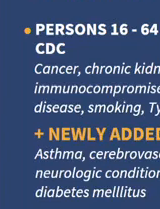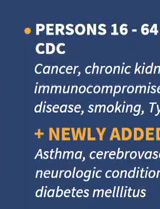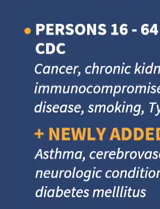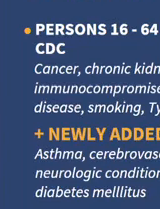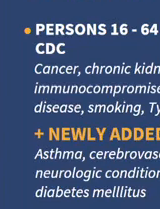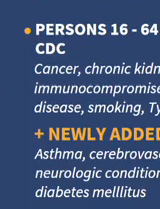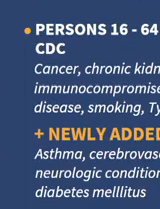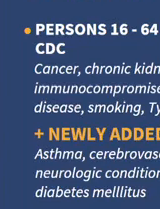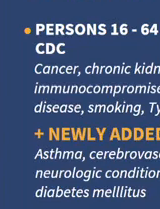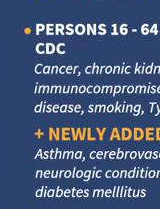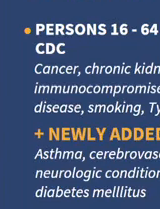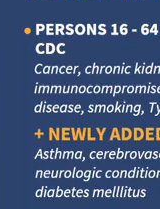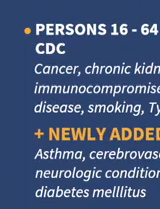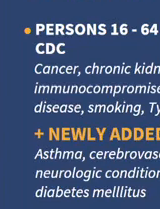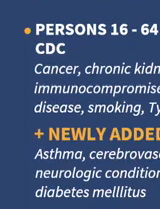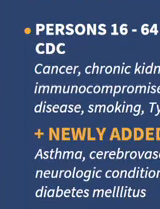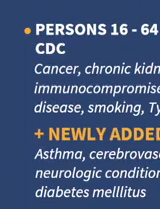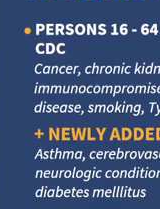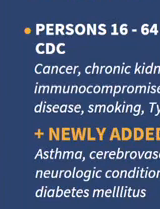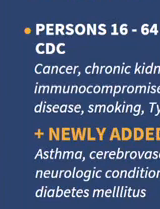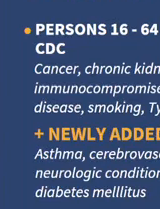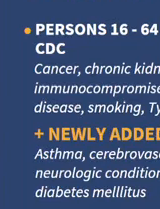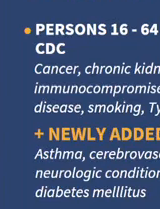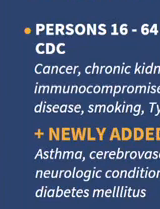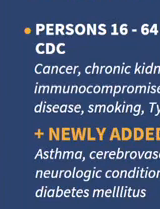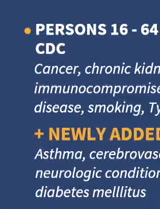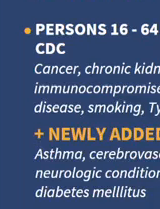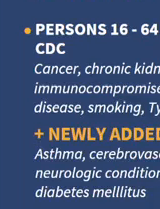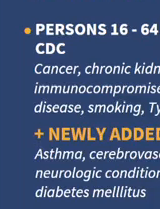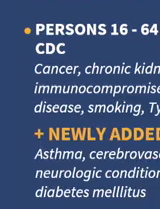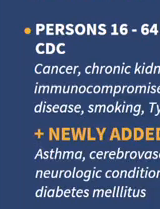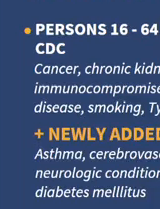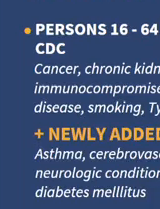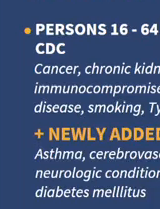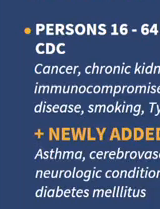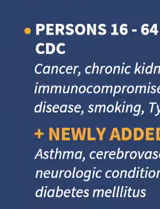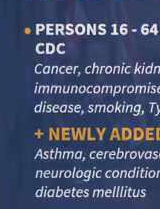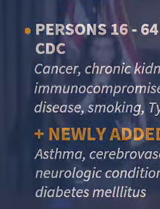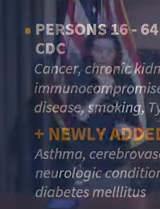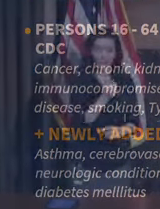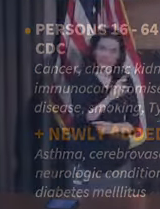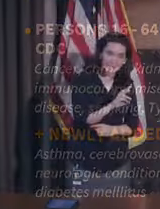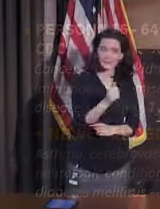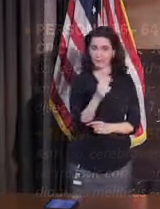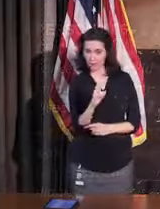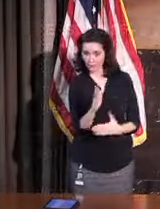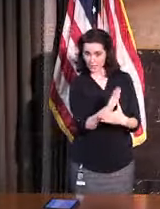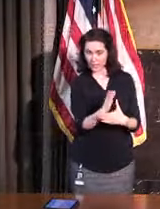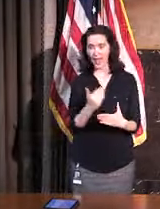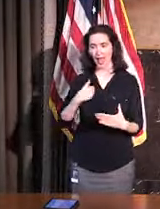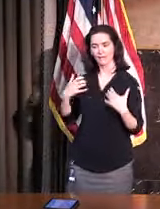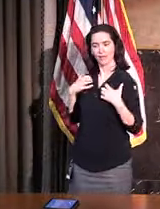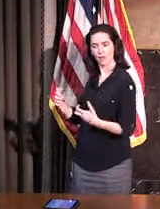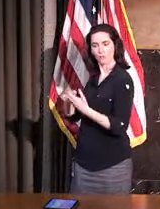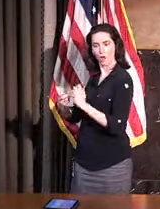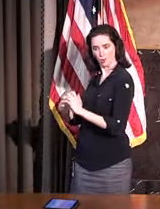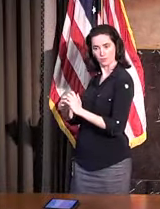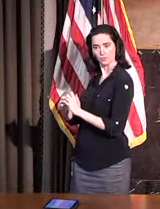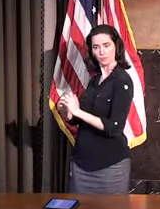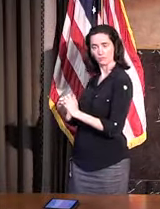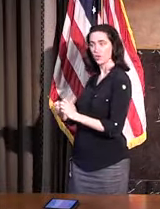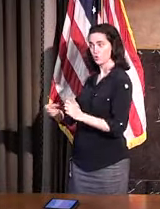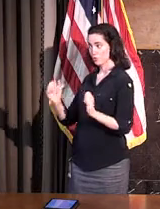old. And so if you're 16 or 17 and you qualify because of one or more of these conditions, that's the only vaccine that you're going